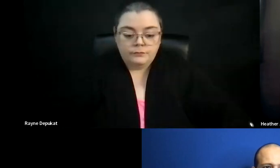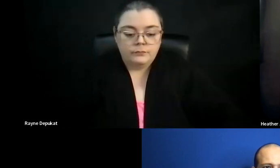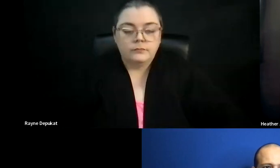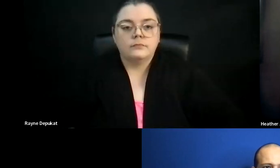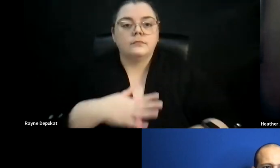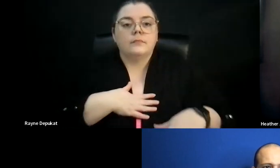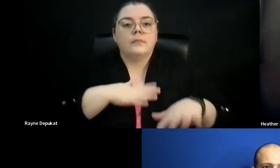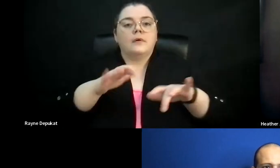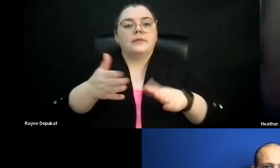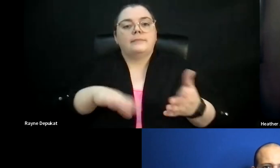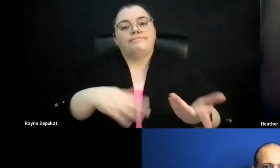My keyboard also died.